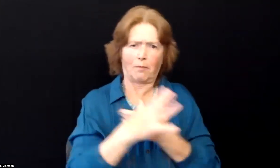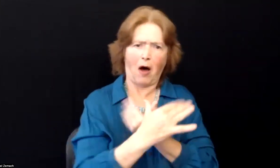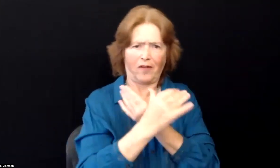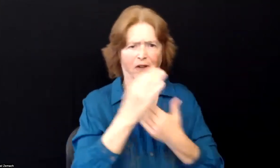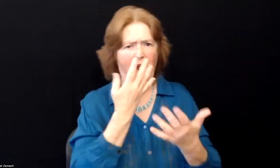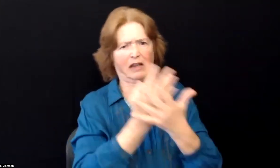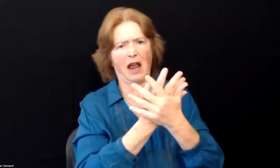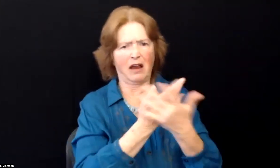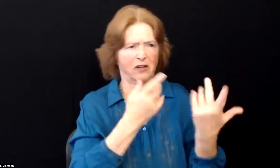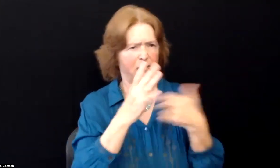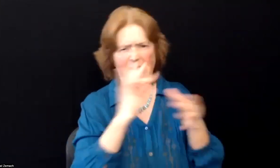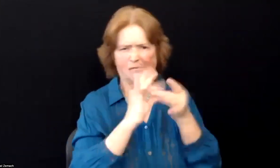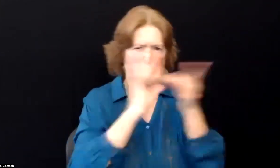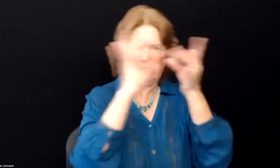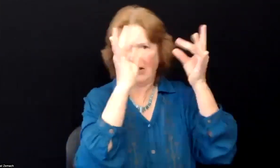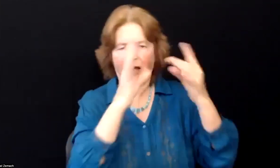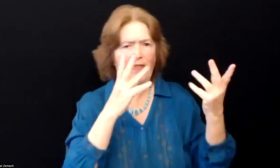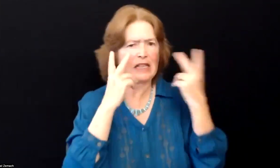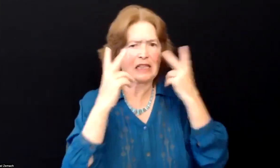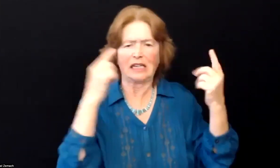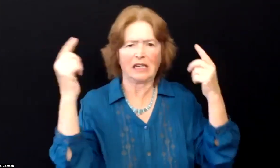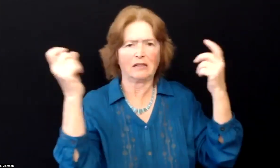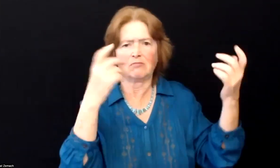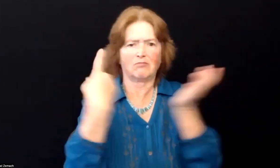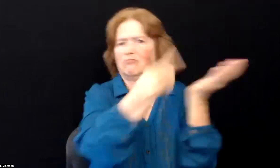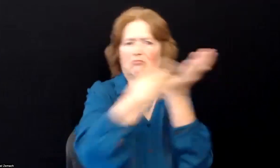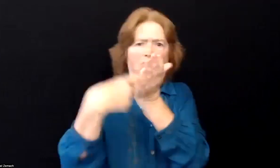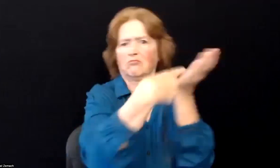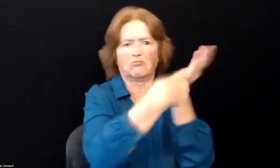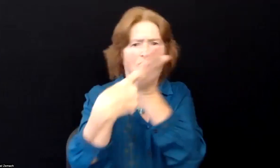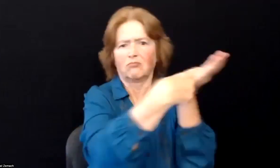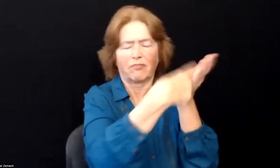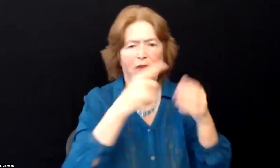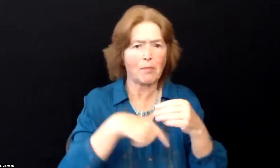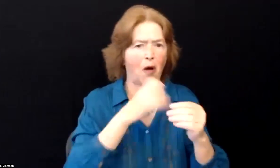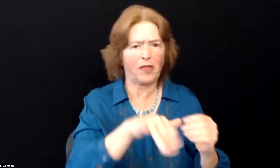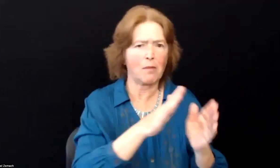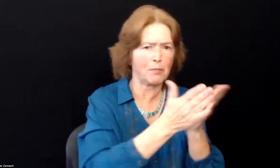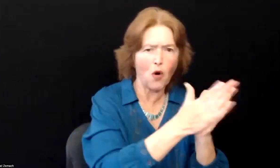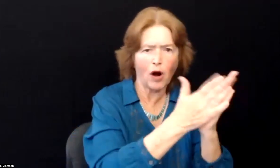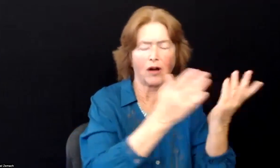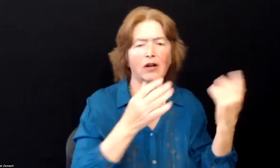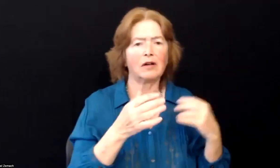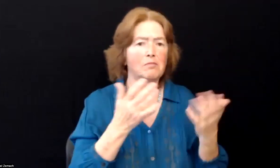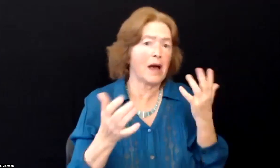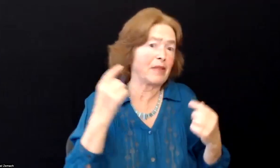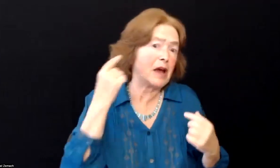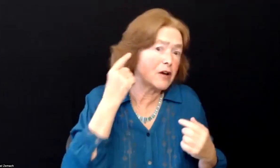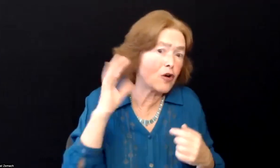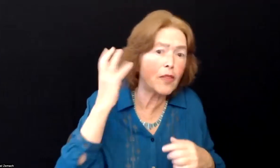there's, some controversy or discussion about the book, The Butterfly Cage, if they come to find out about that,